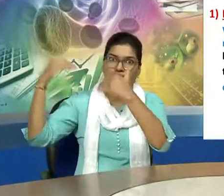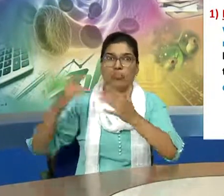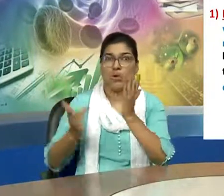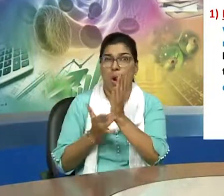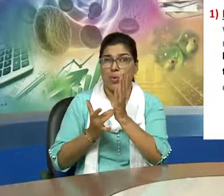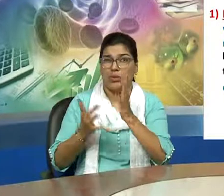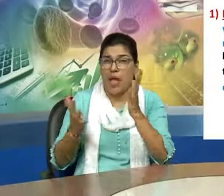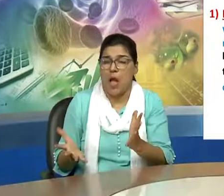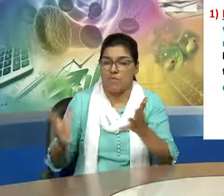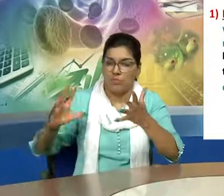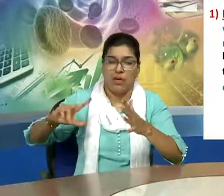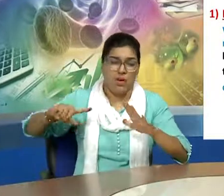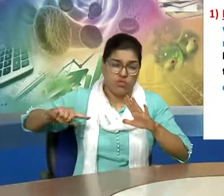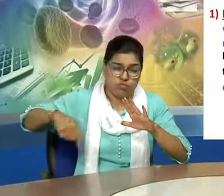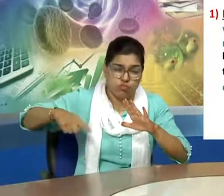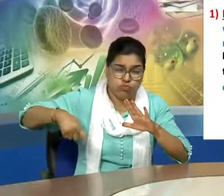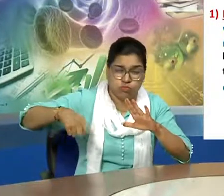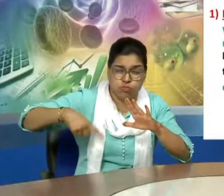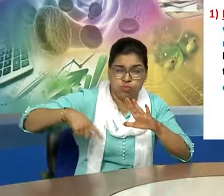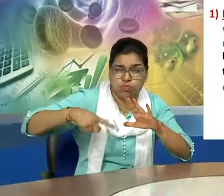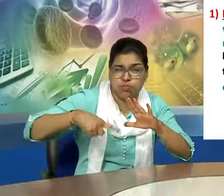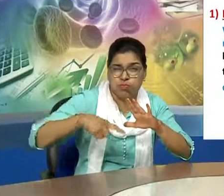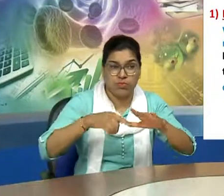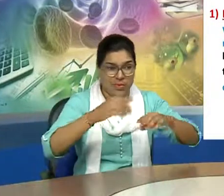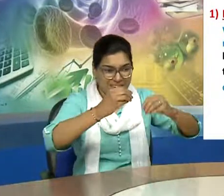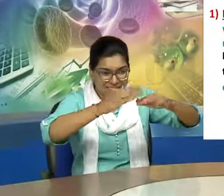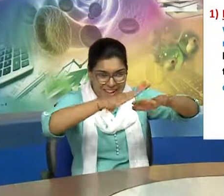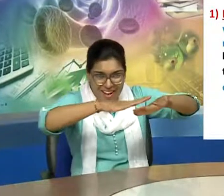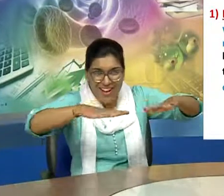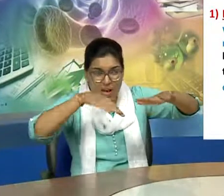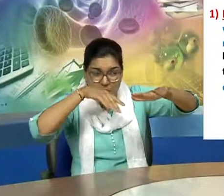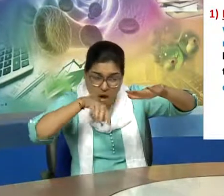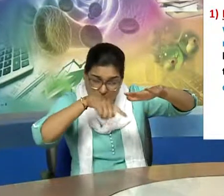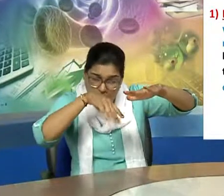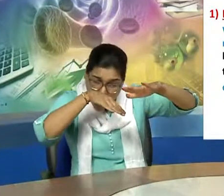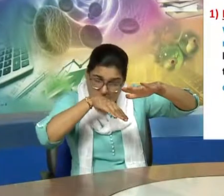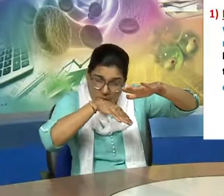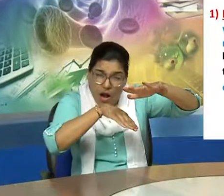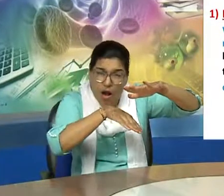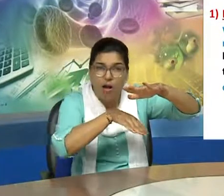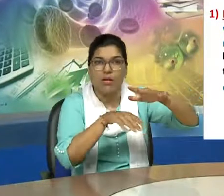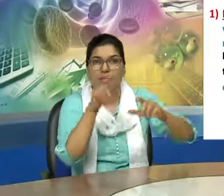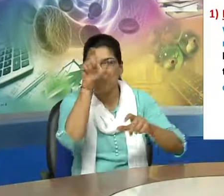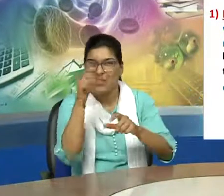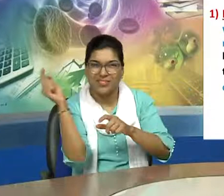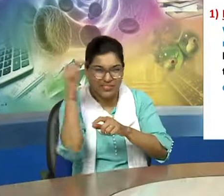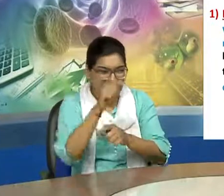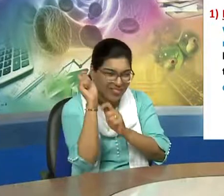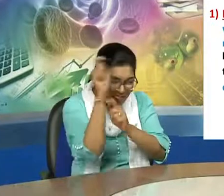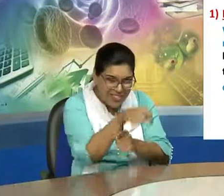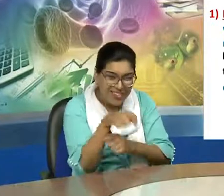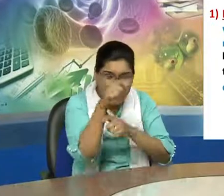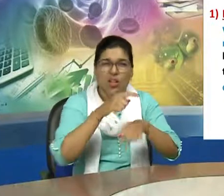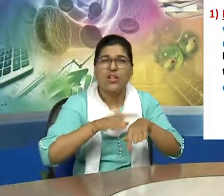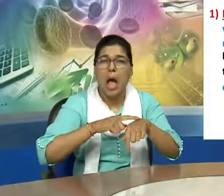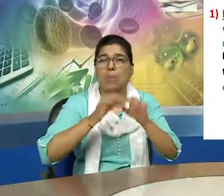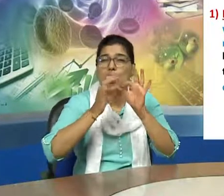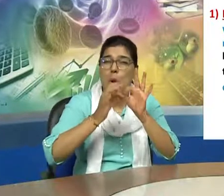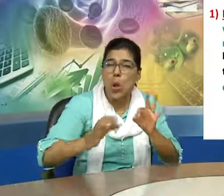Because heavy machines are used to clear the big areas, the larger